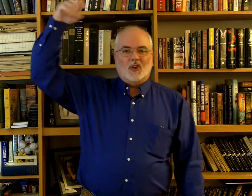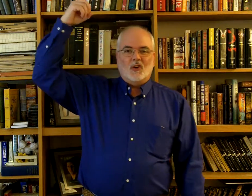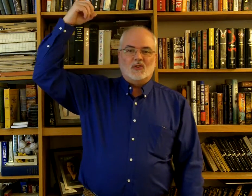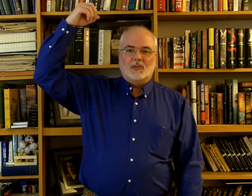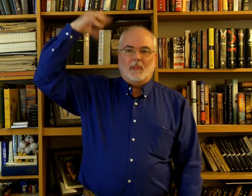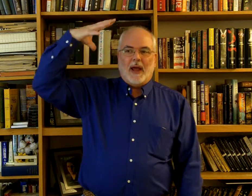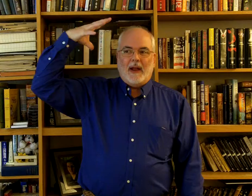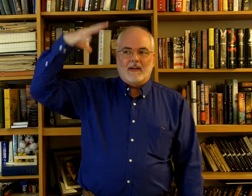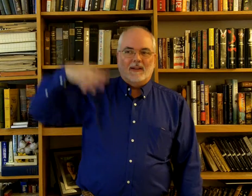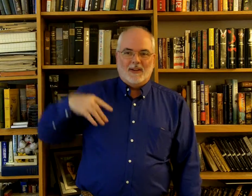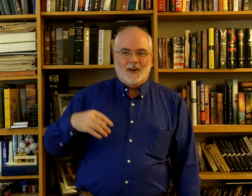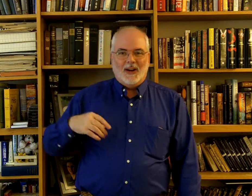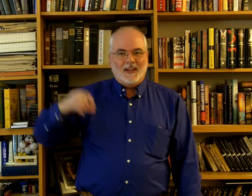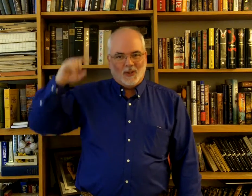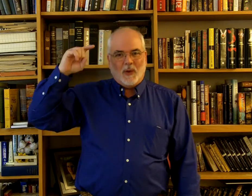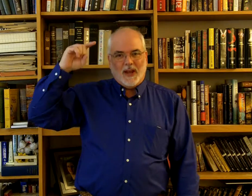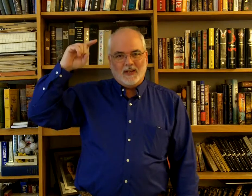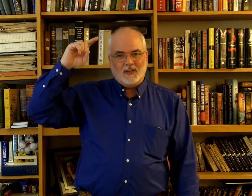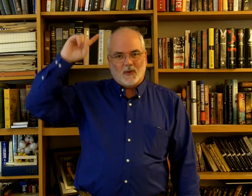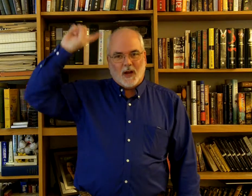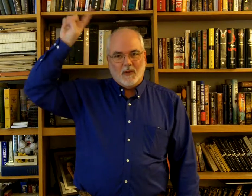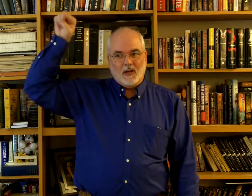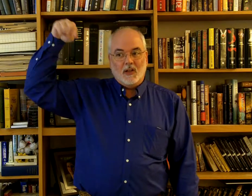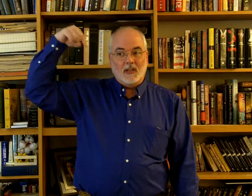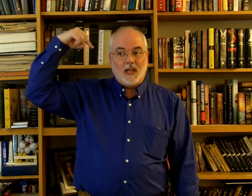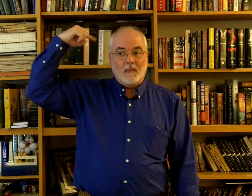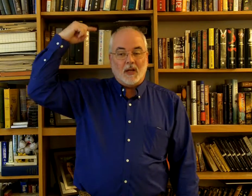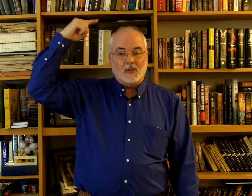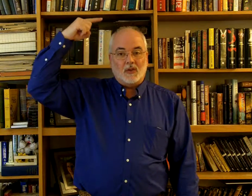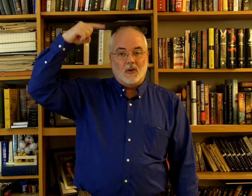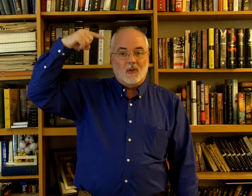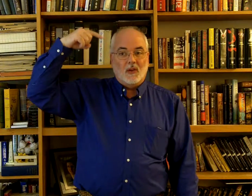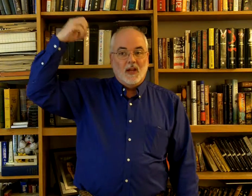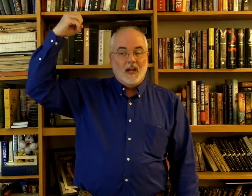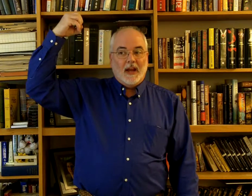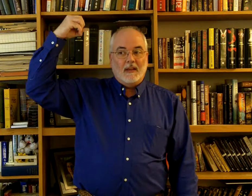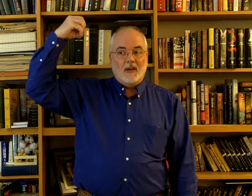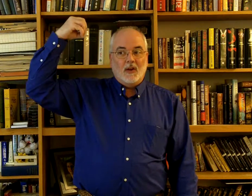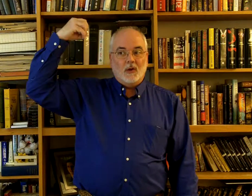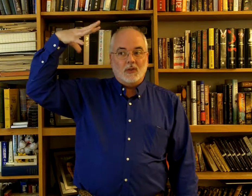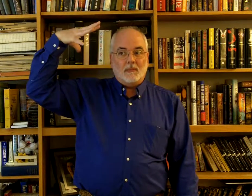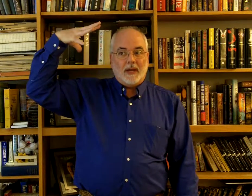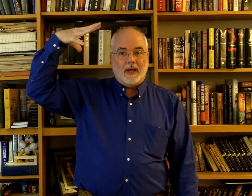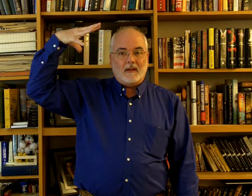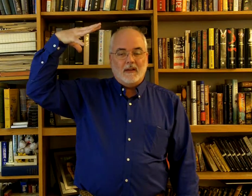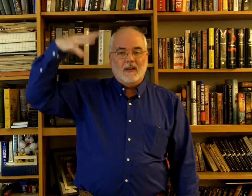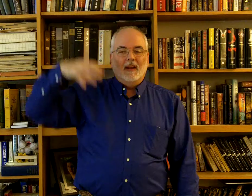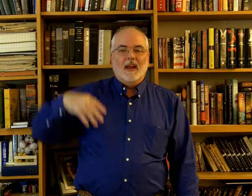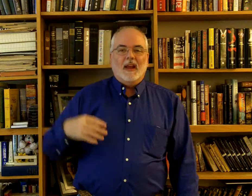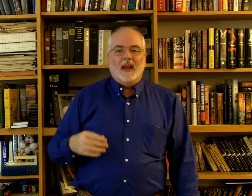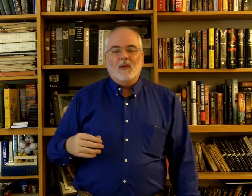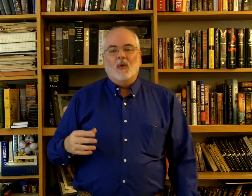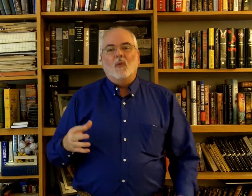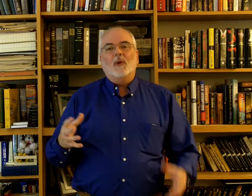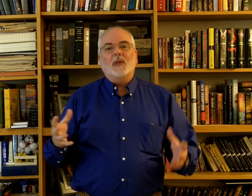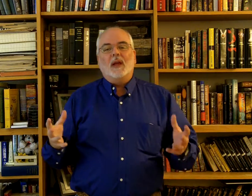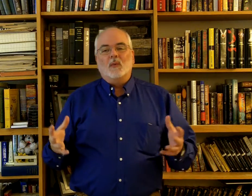circle splat, all right? This is the way I describe it. You just kind of make a circle, and then you go splat. And what that